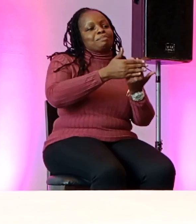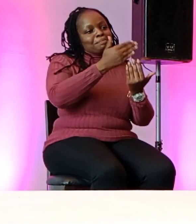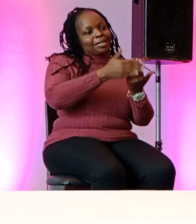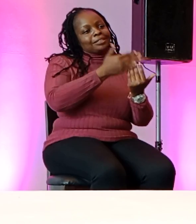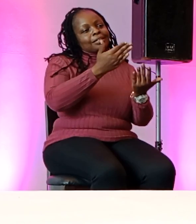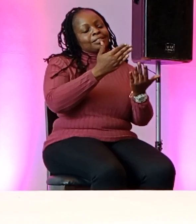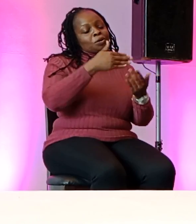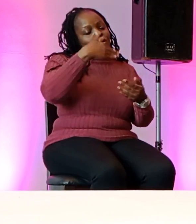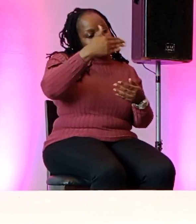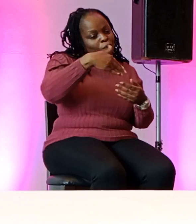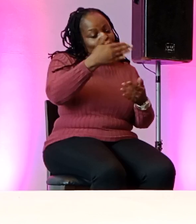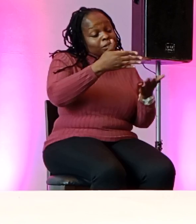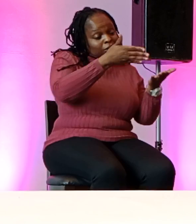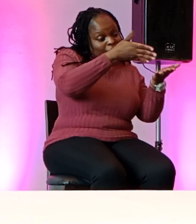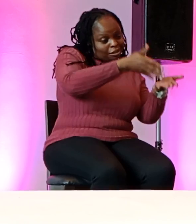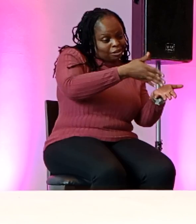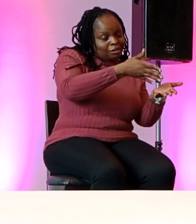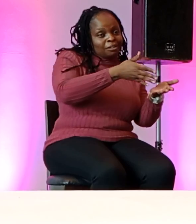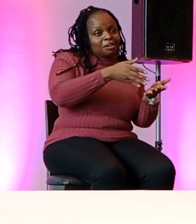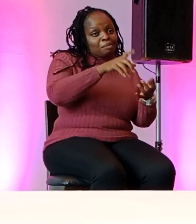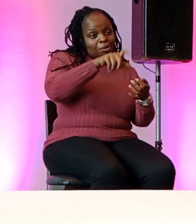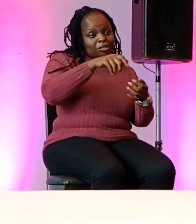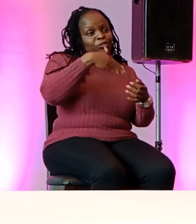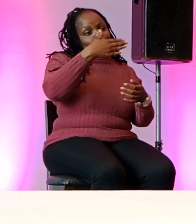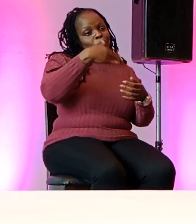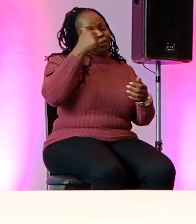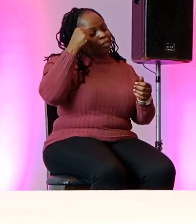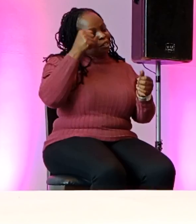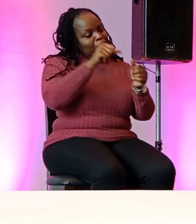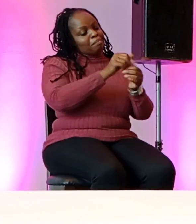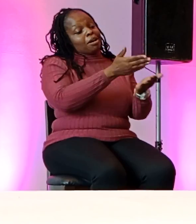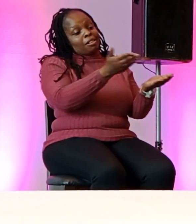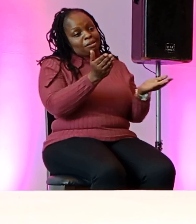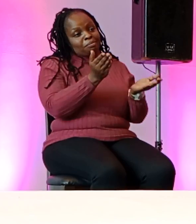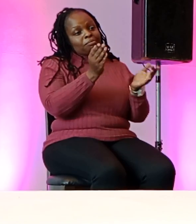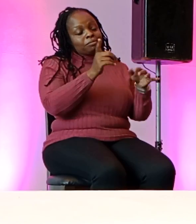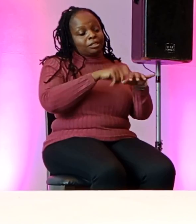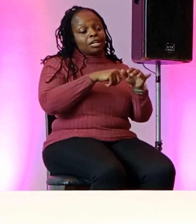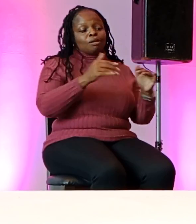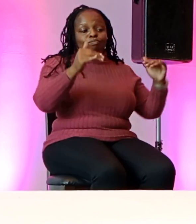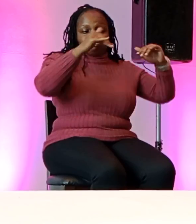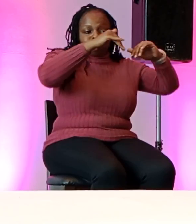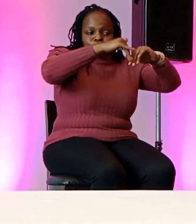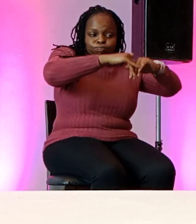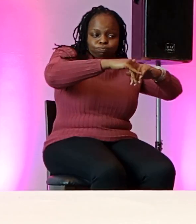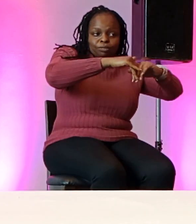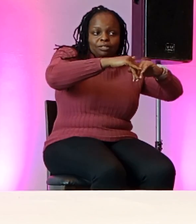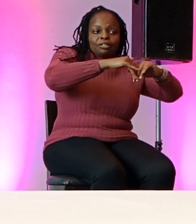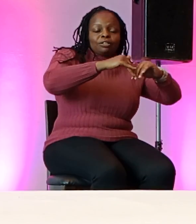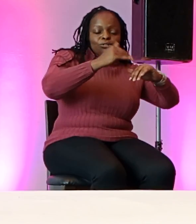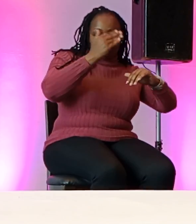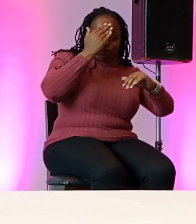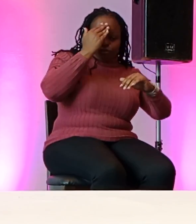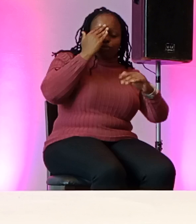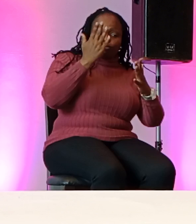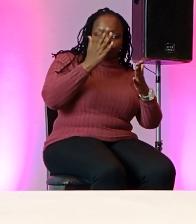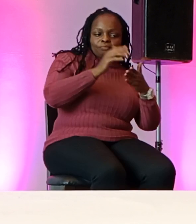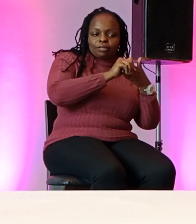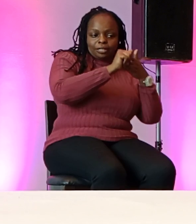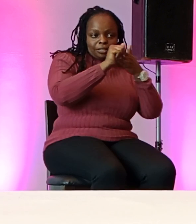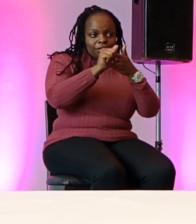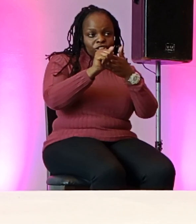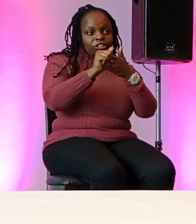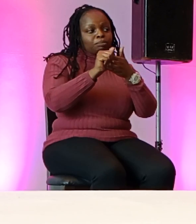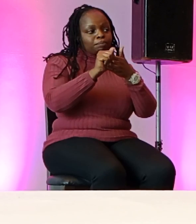are all, let us always remember them. As we gather to locate her in leadership,